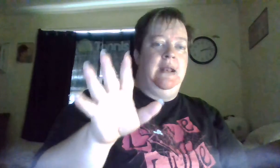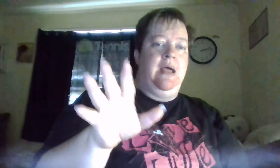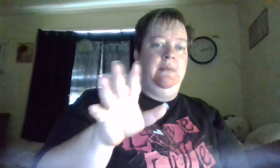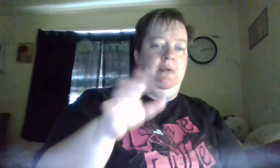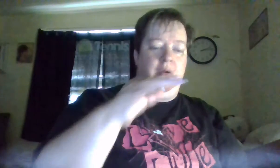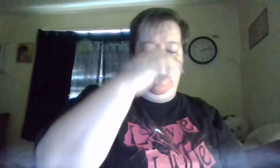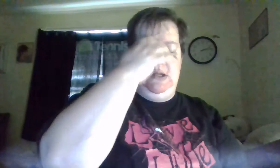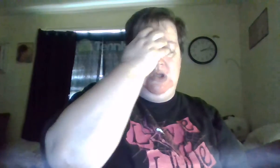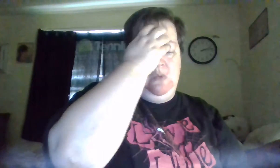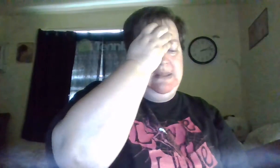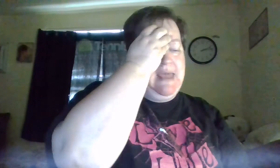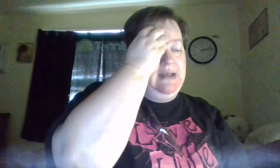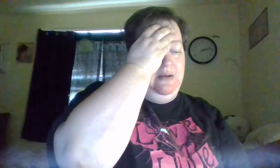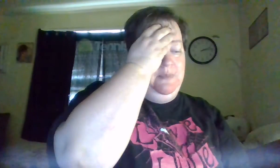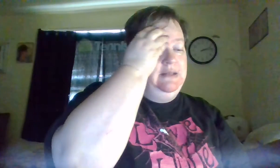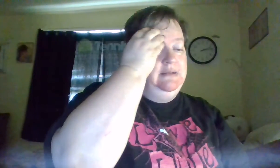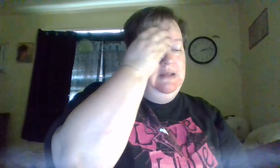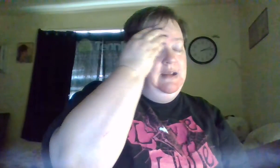I want to go into that a little bit.